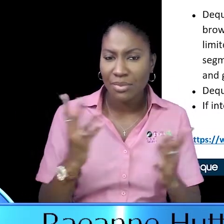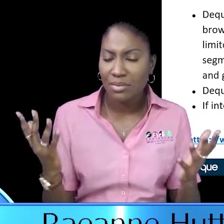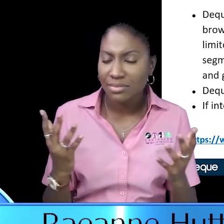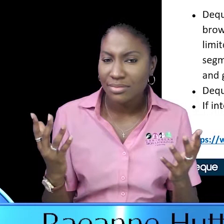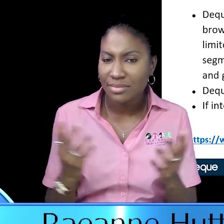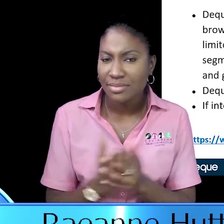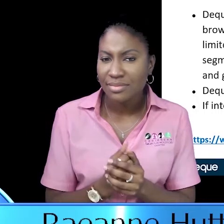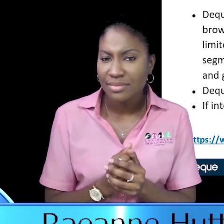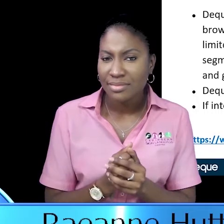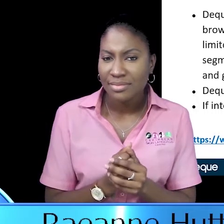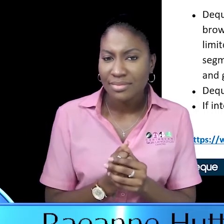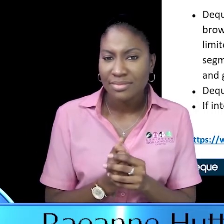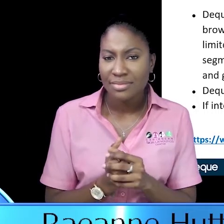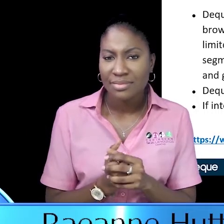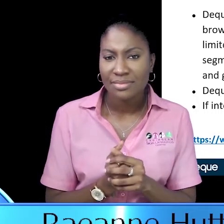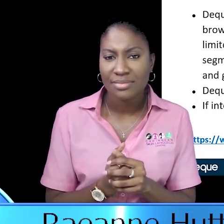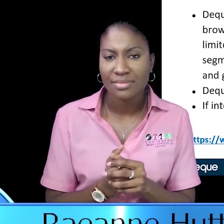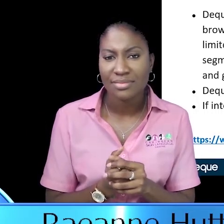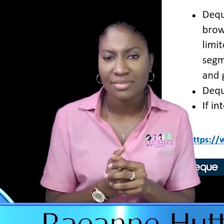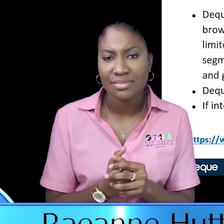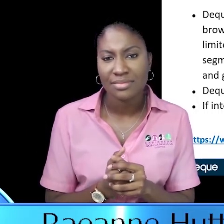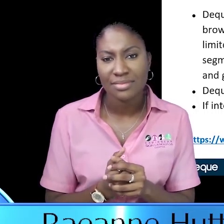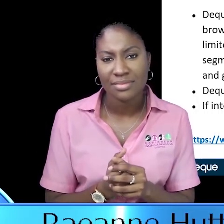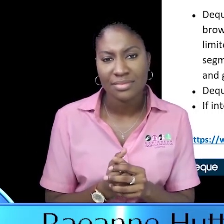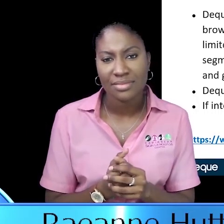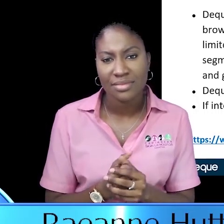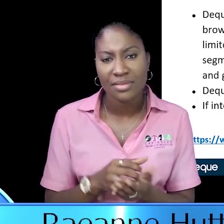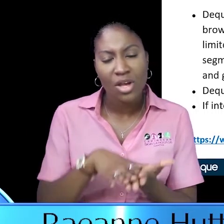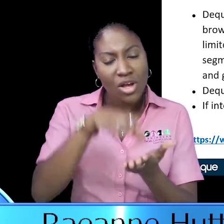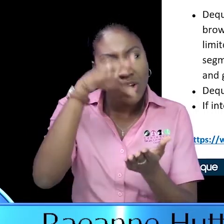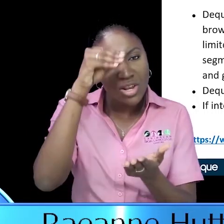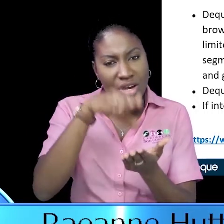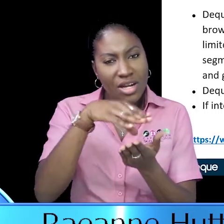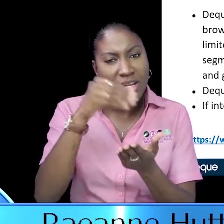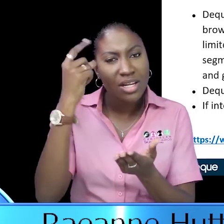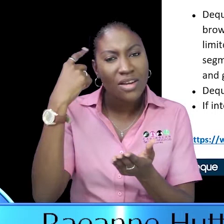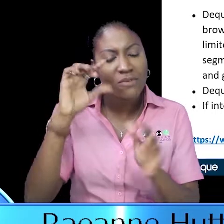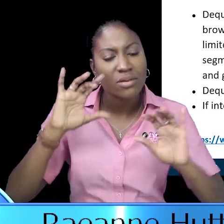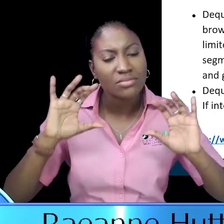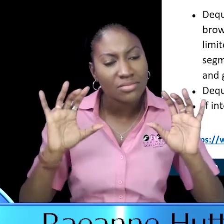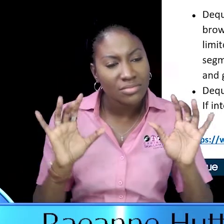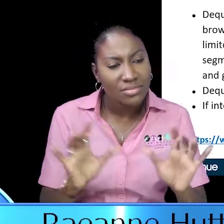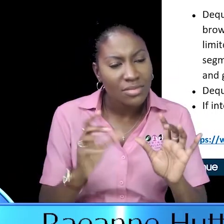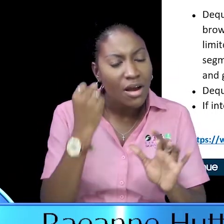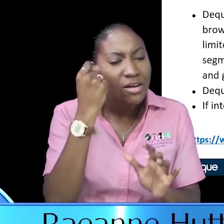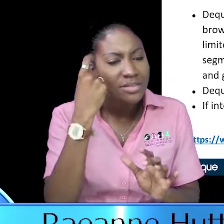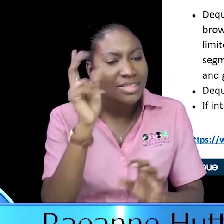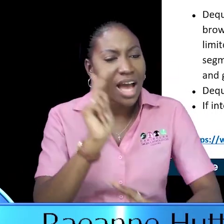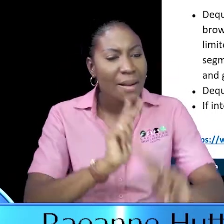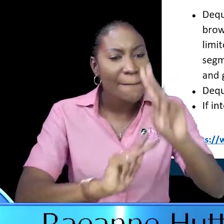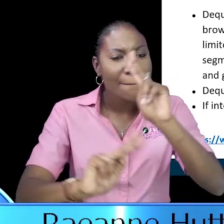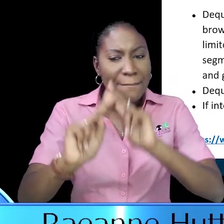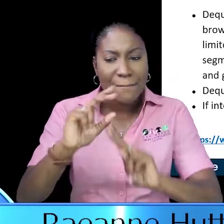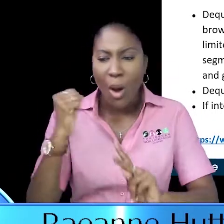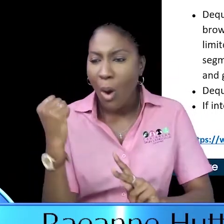W3.org is where they're sort of top level of them, but if you do a Google search for WCAG, you'll find them maybe more than you